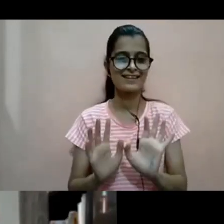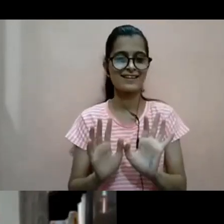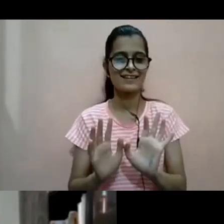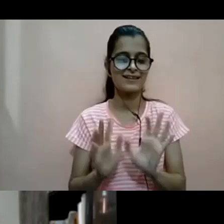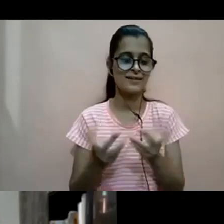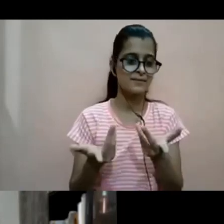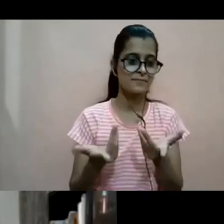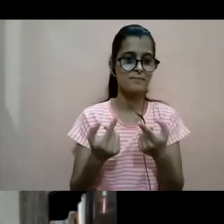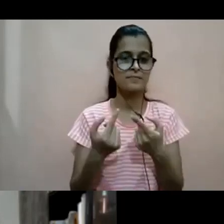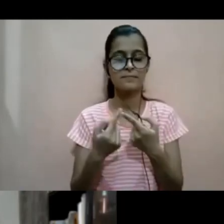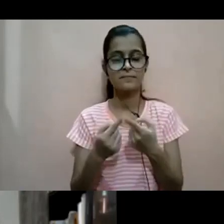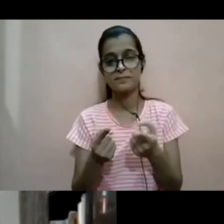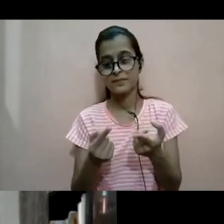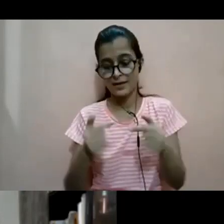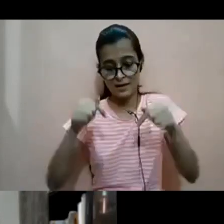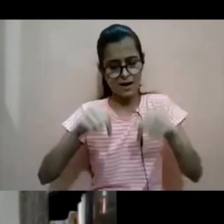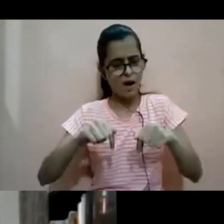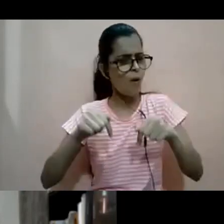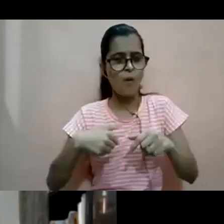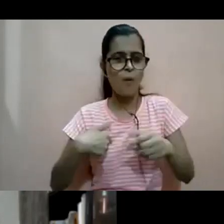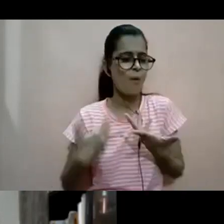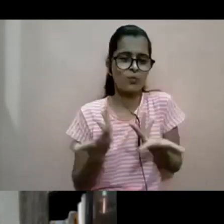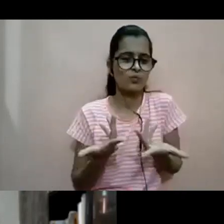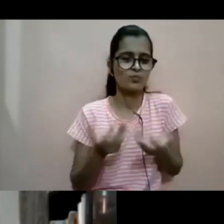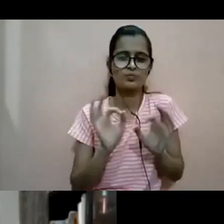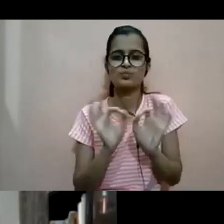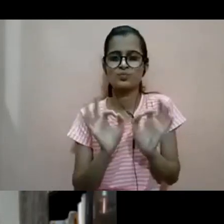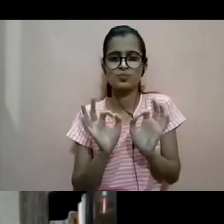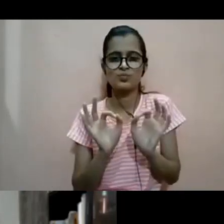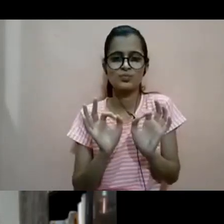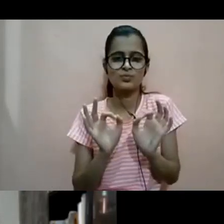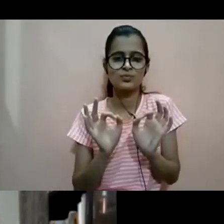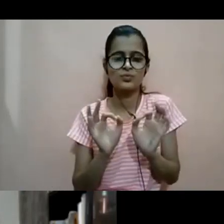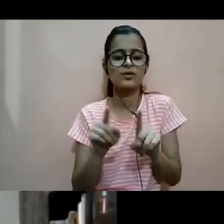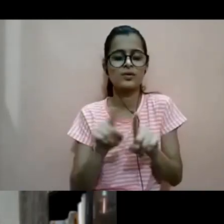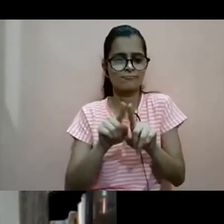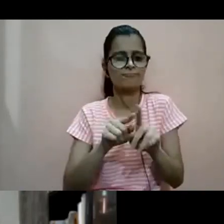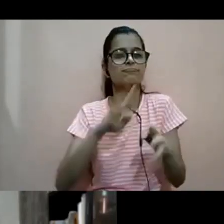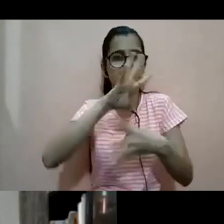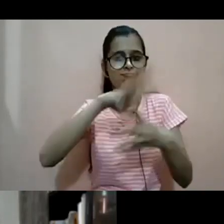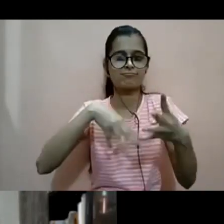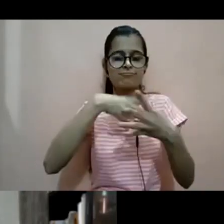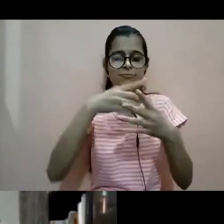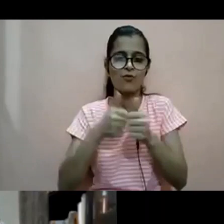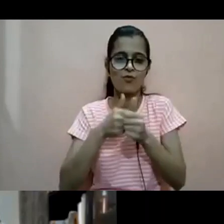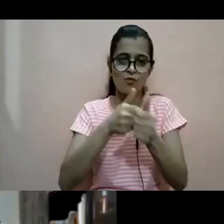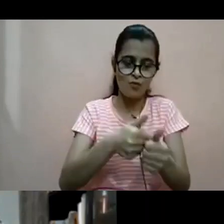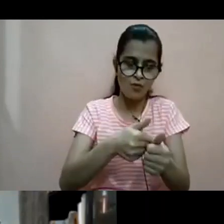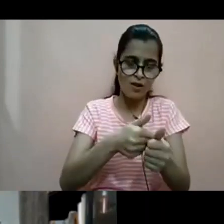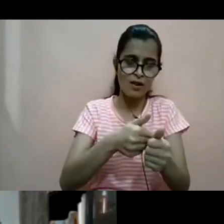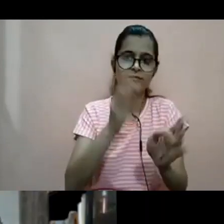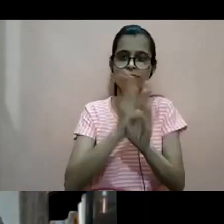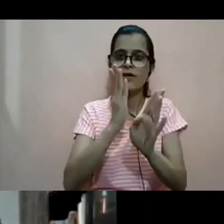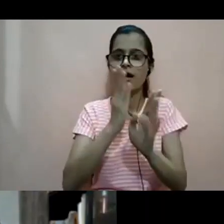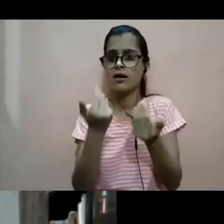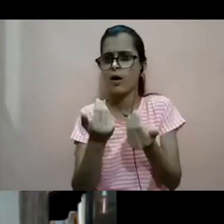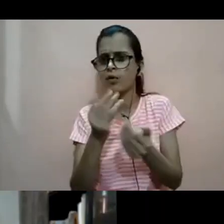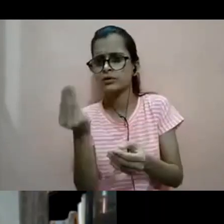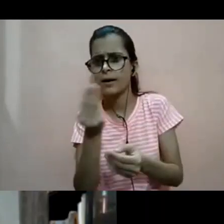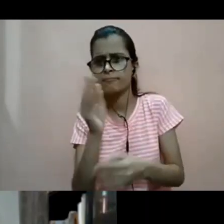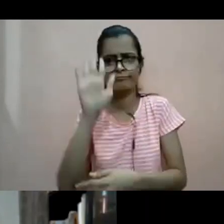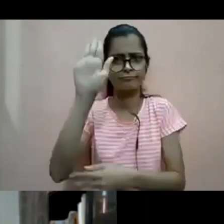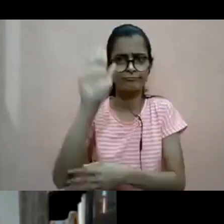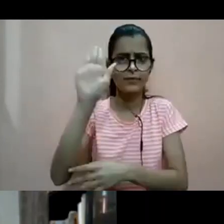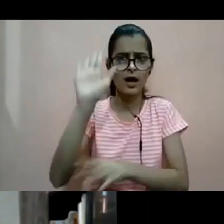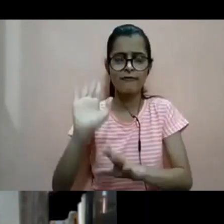not hog this time because we are part of the conference, and I already see a hand up. Samir Chaturvedi